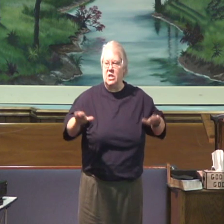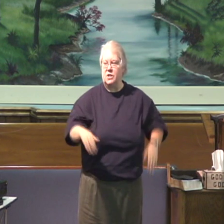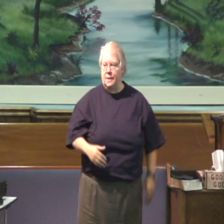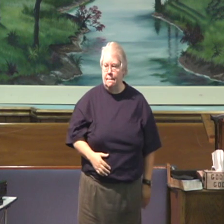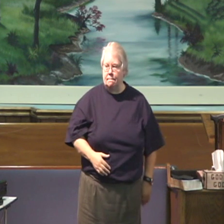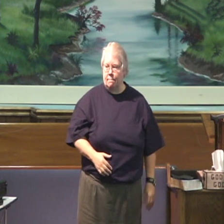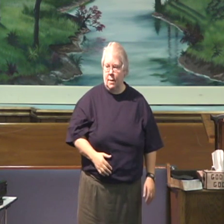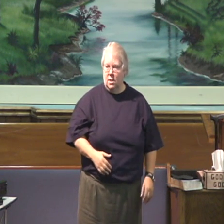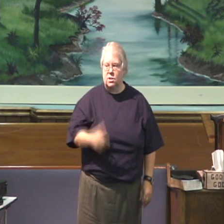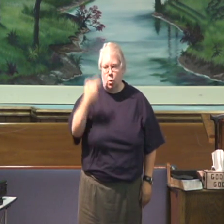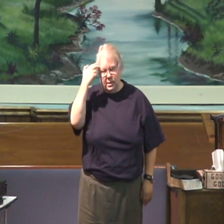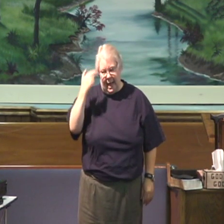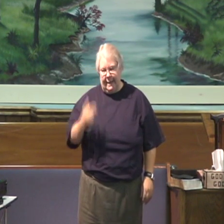finished, suicide.